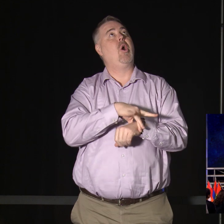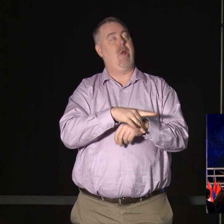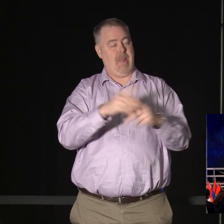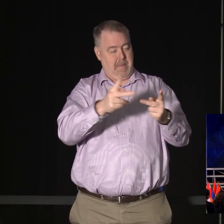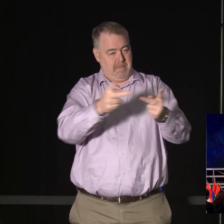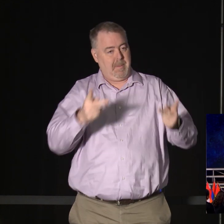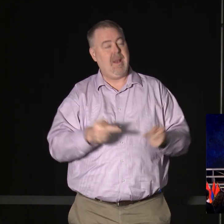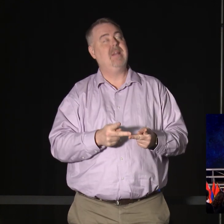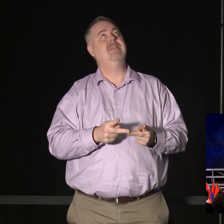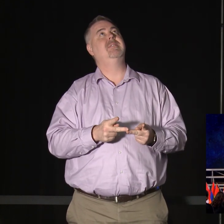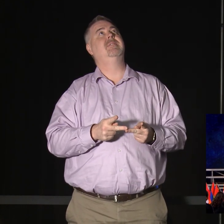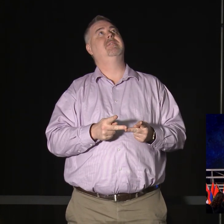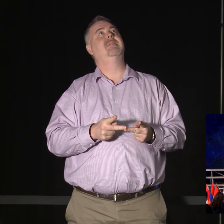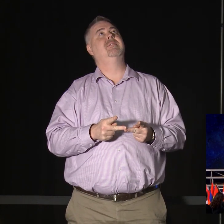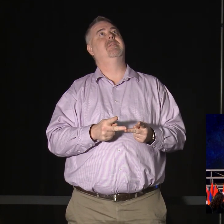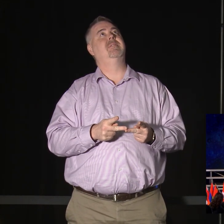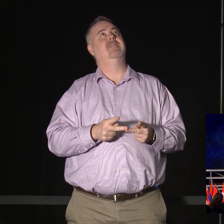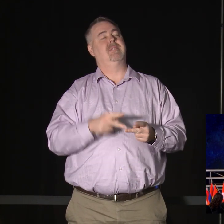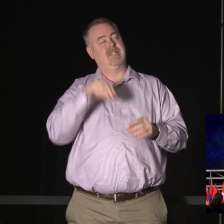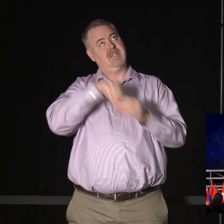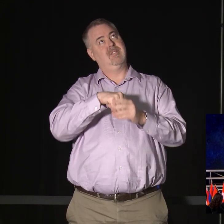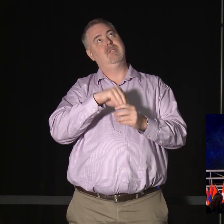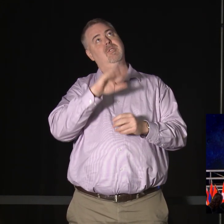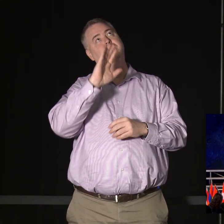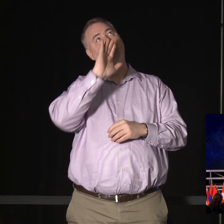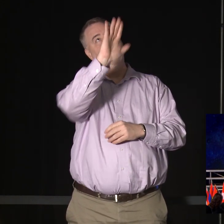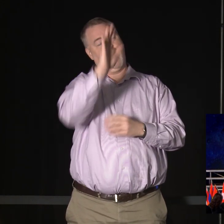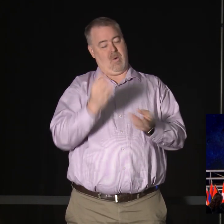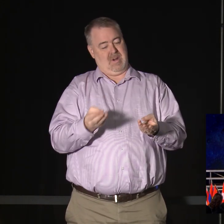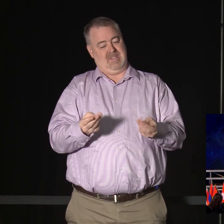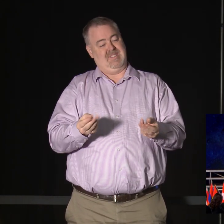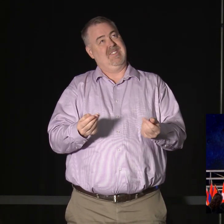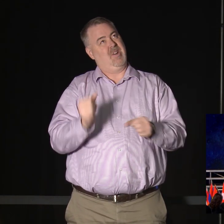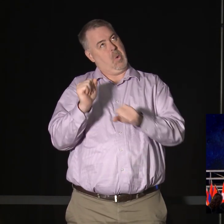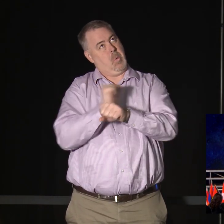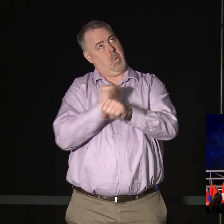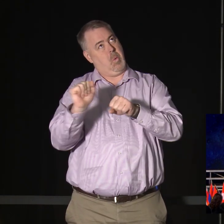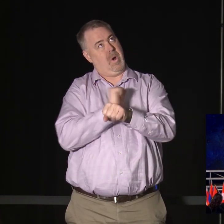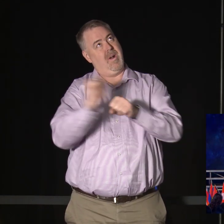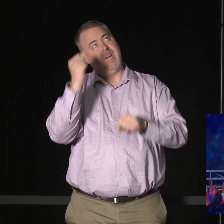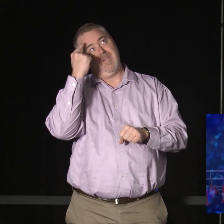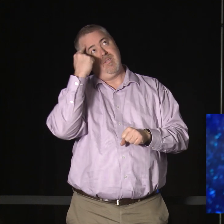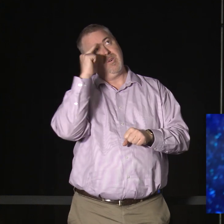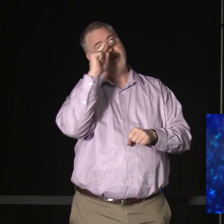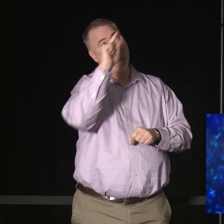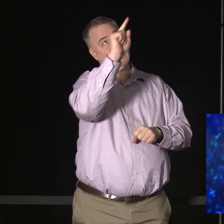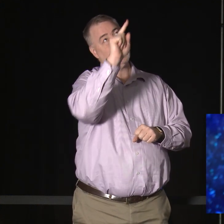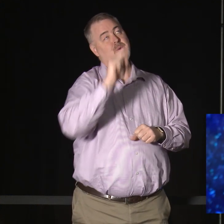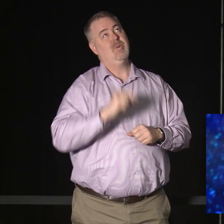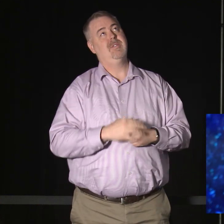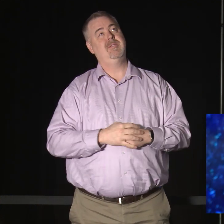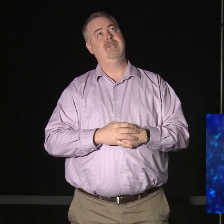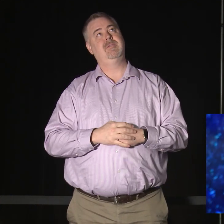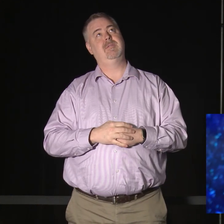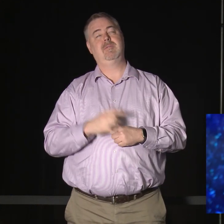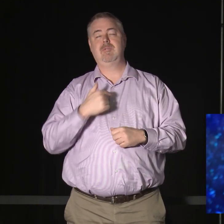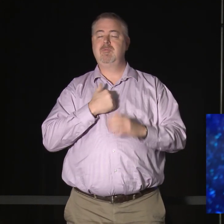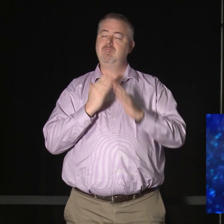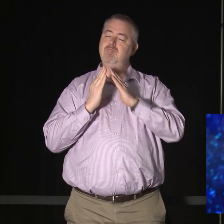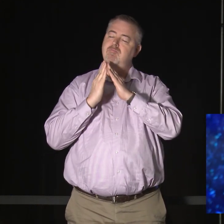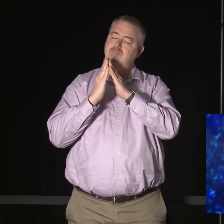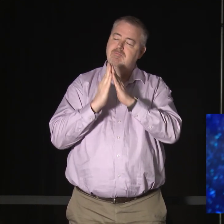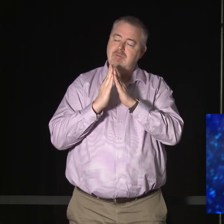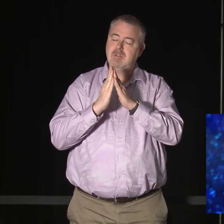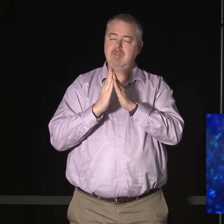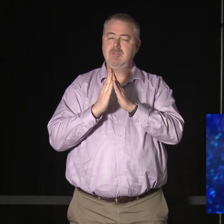this earth in your vineyard where we can labor for you. I pray that you would take the decisions